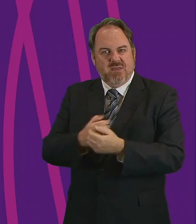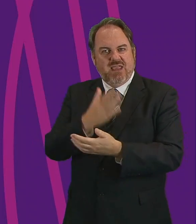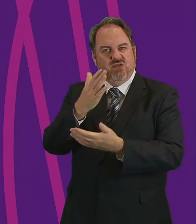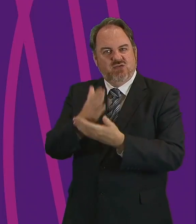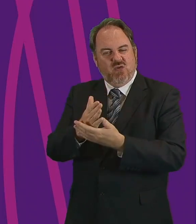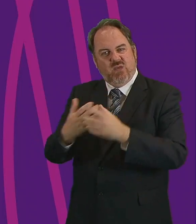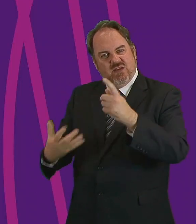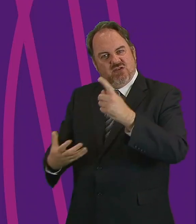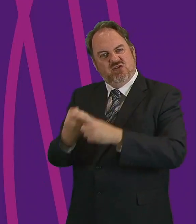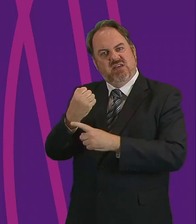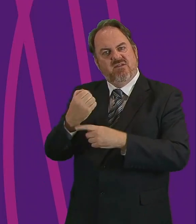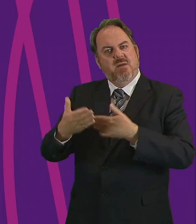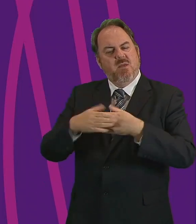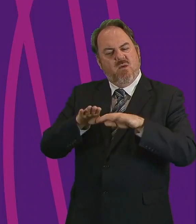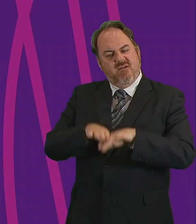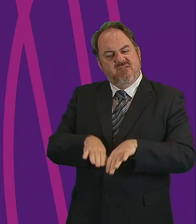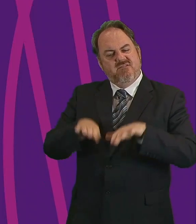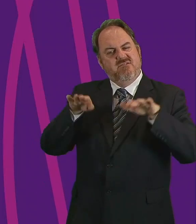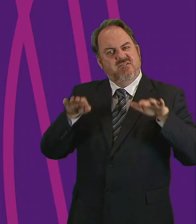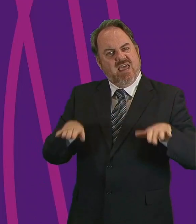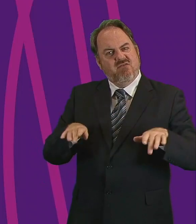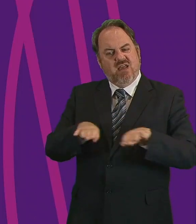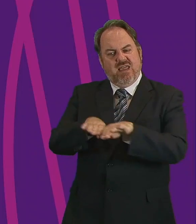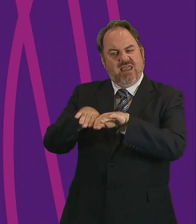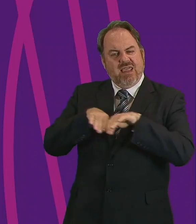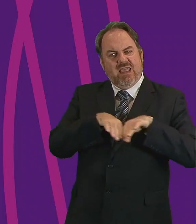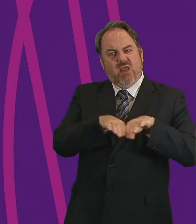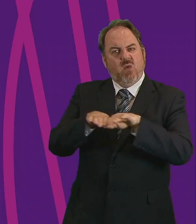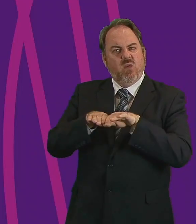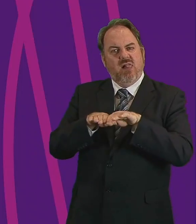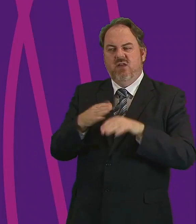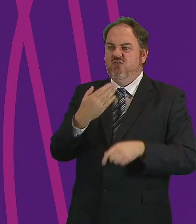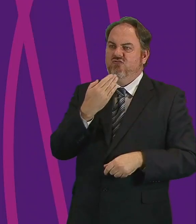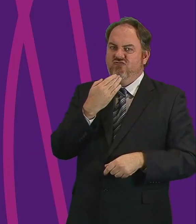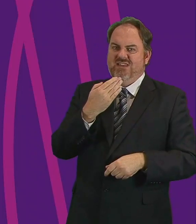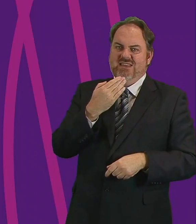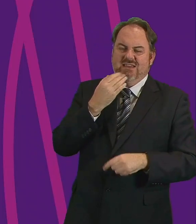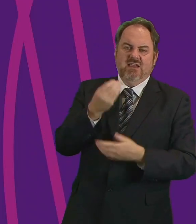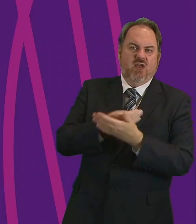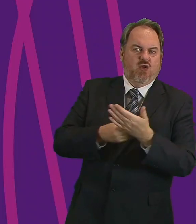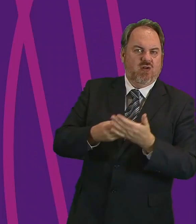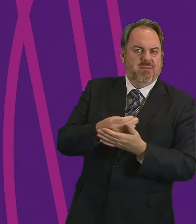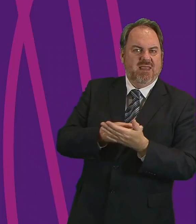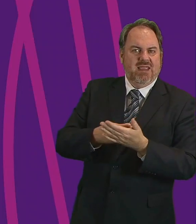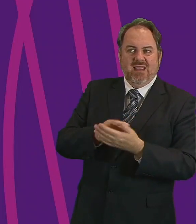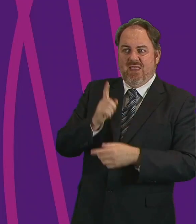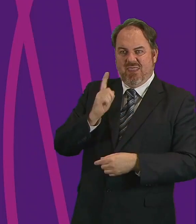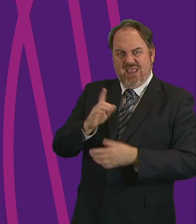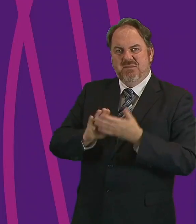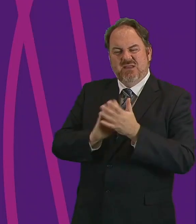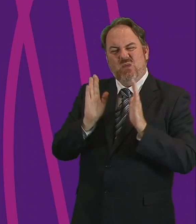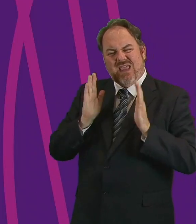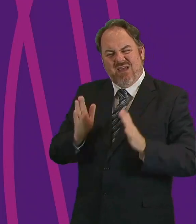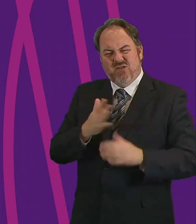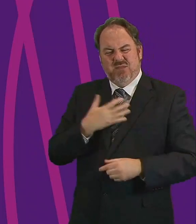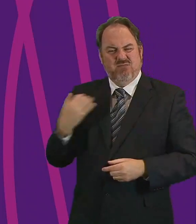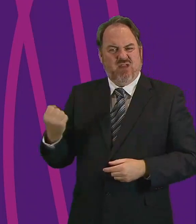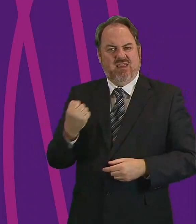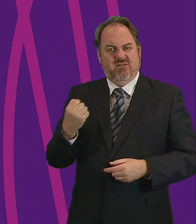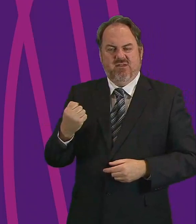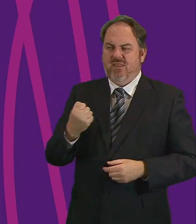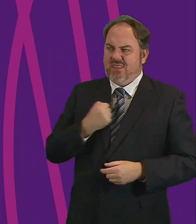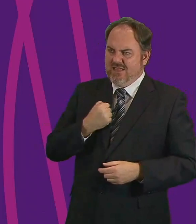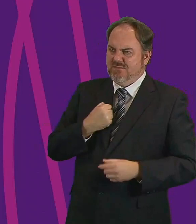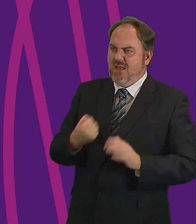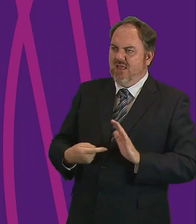achieve that fairer, more equal and greener economy that so many members talk about. We need to start putting it into practice. I move my